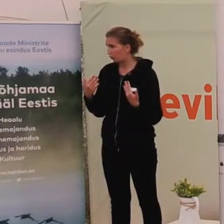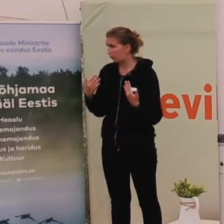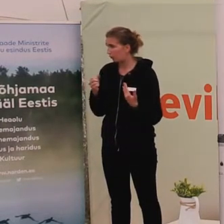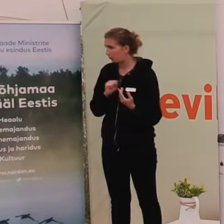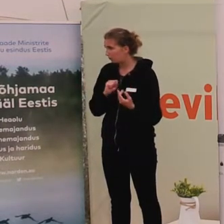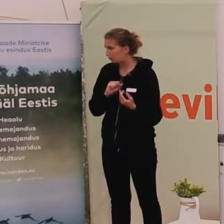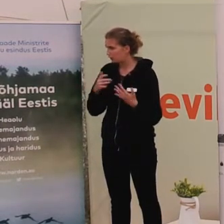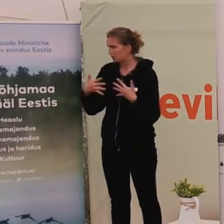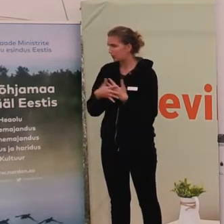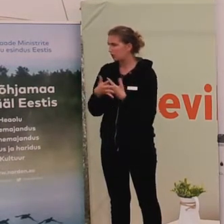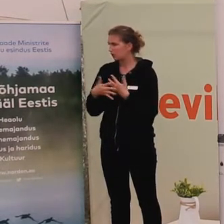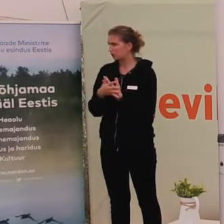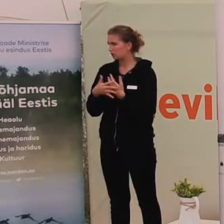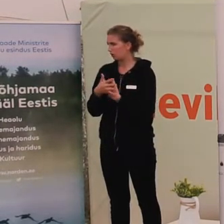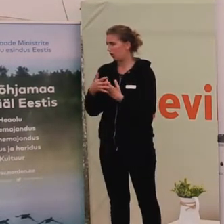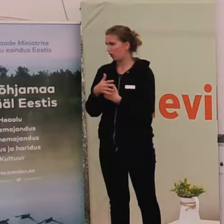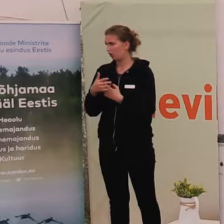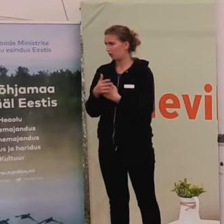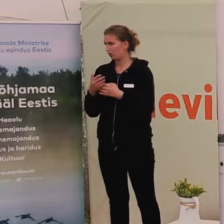it seems like this. So